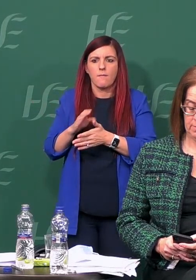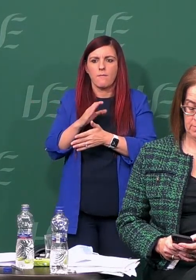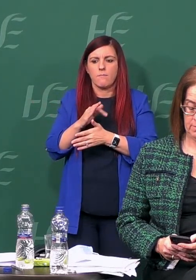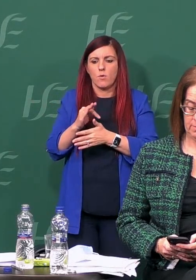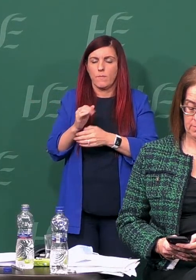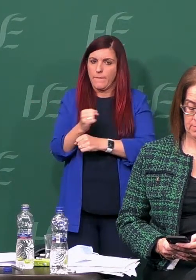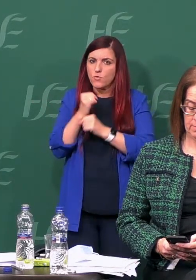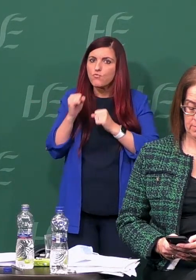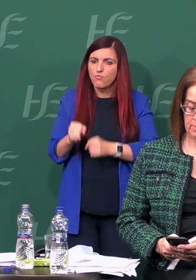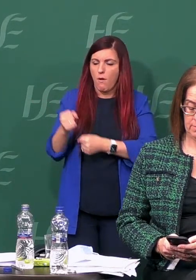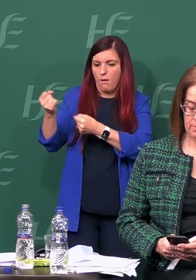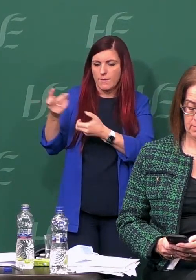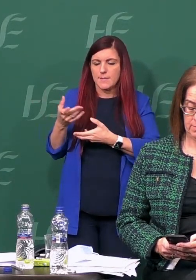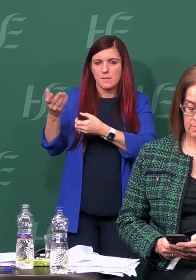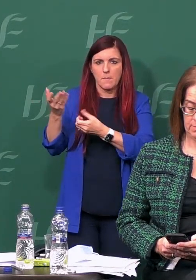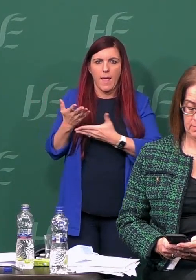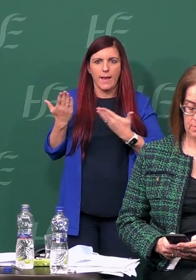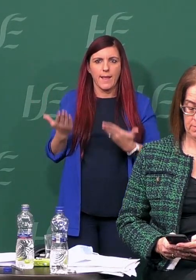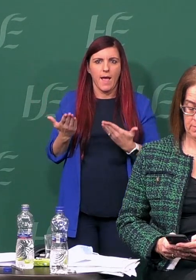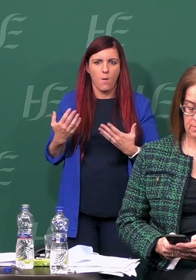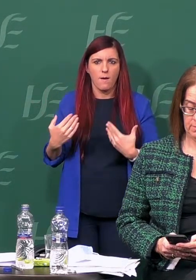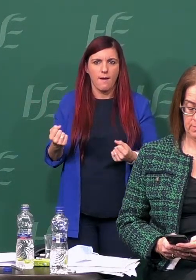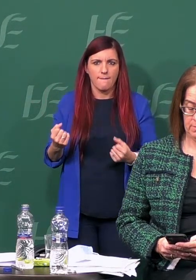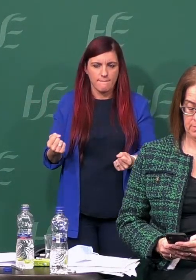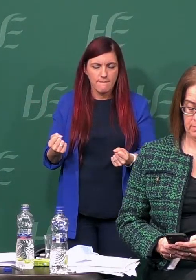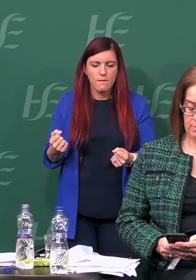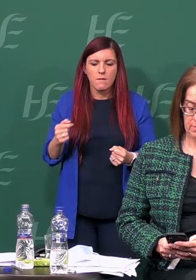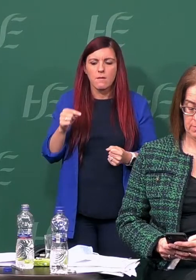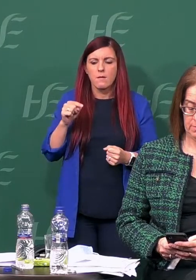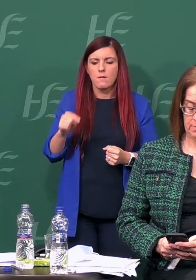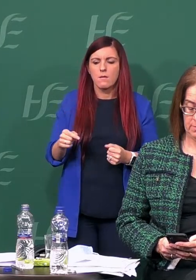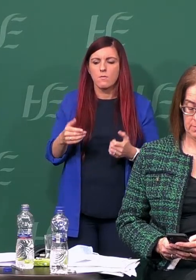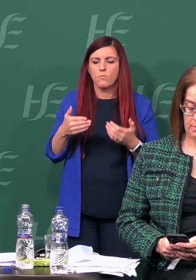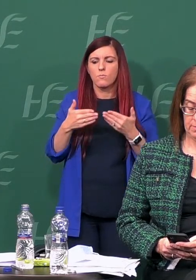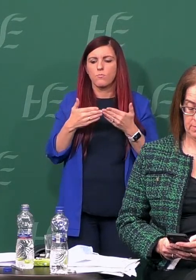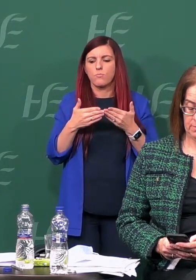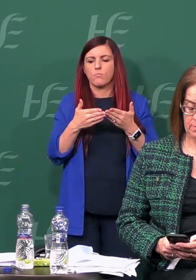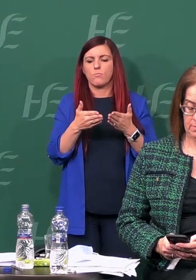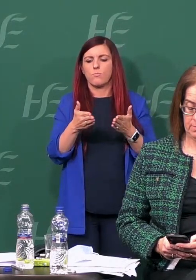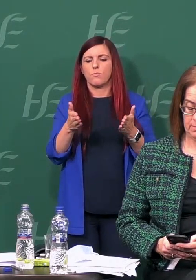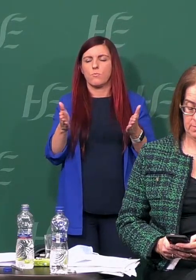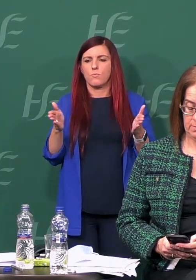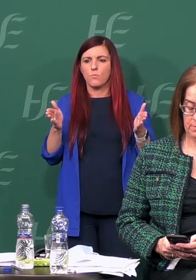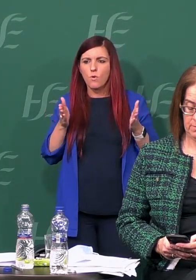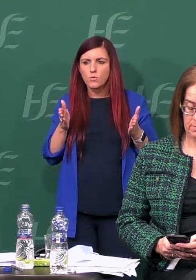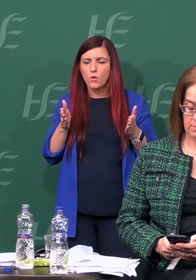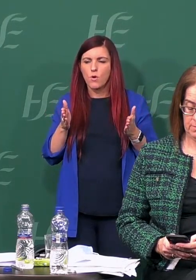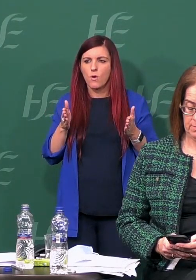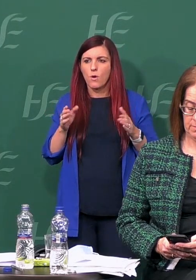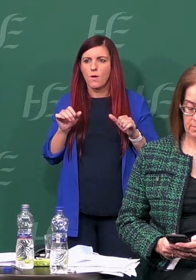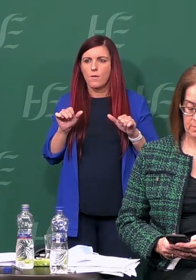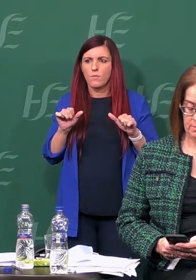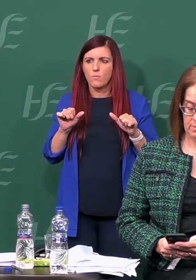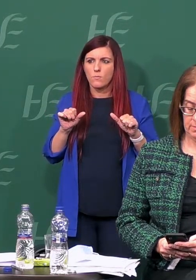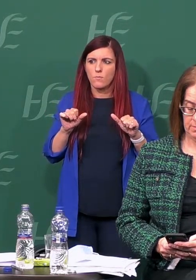overall. There was a wider audit around KPMG audit. That's the one you're talking about. Yes, we have a range